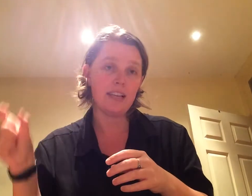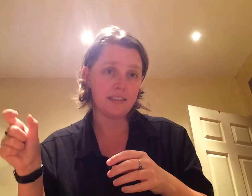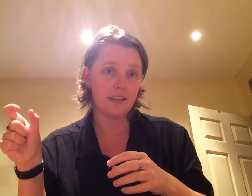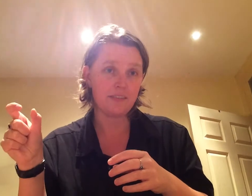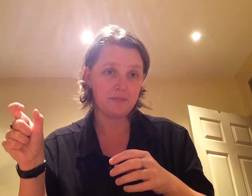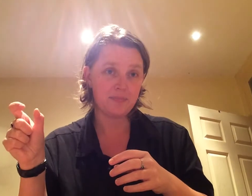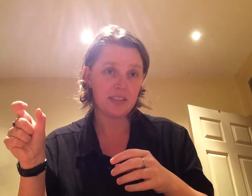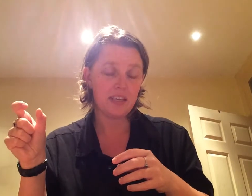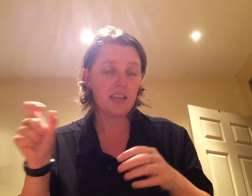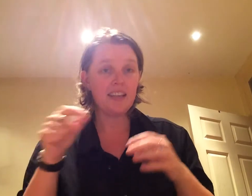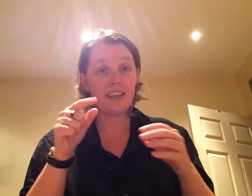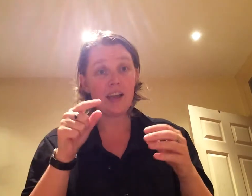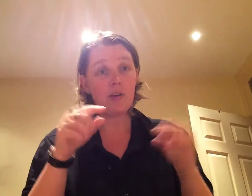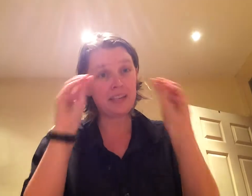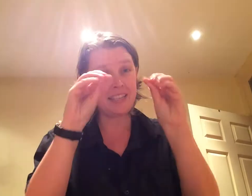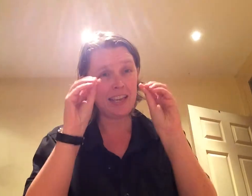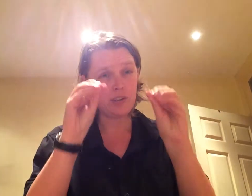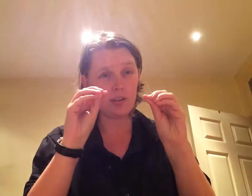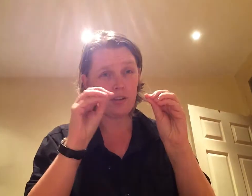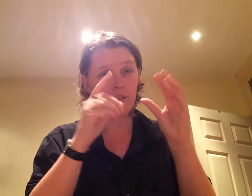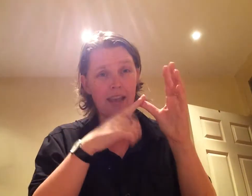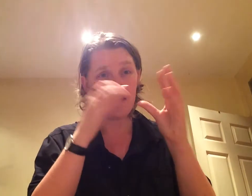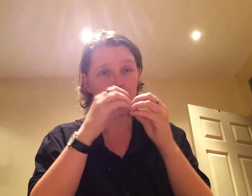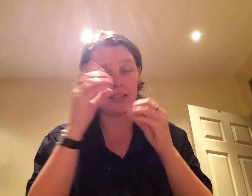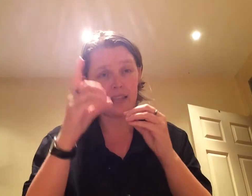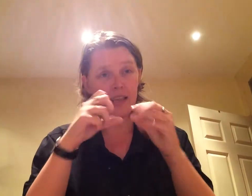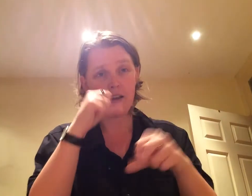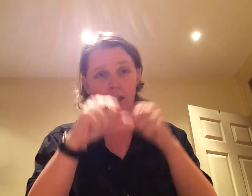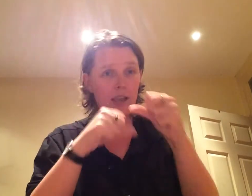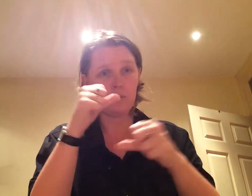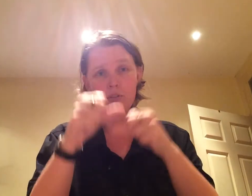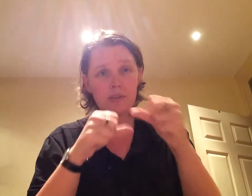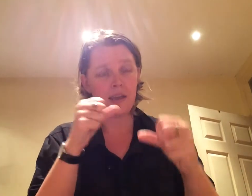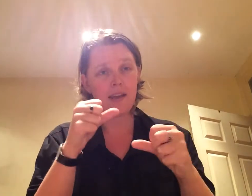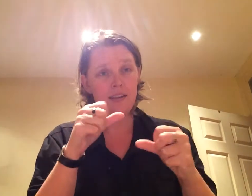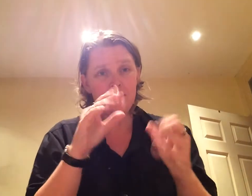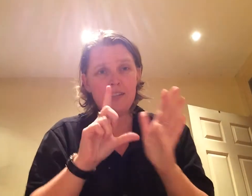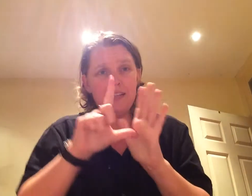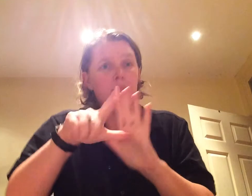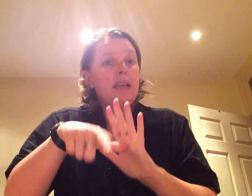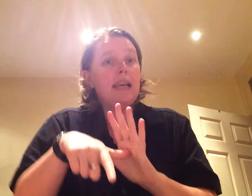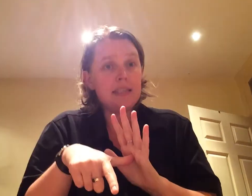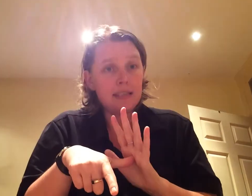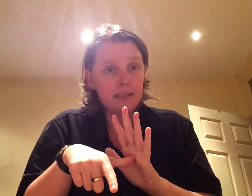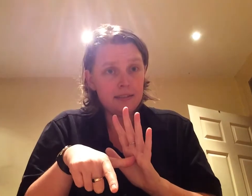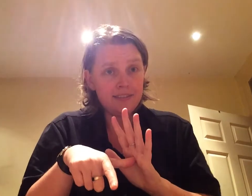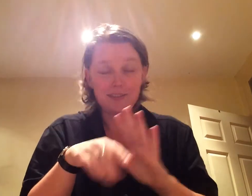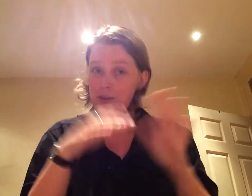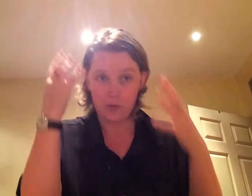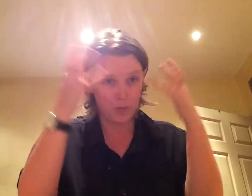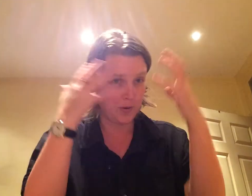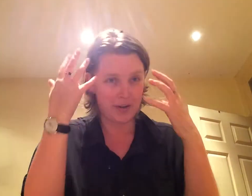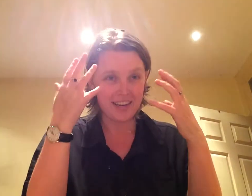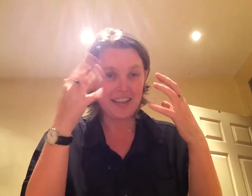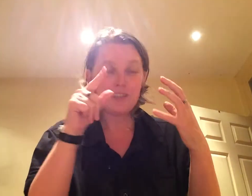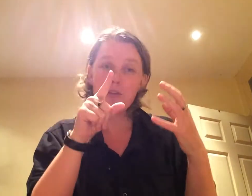letter. Now, I'm going to teach you the ABC. Okay, we'll do that just a little bit later, so don't worry. So